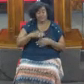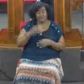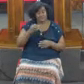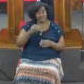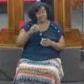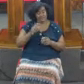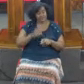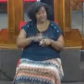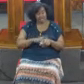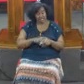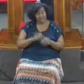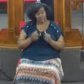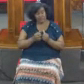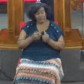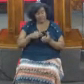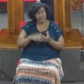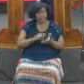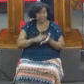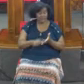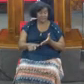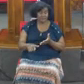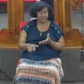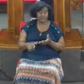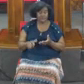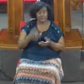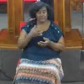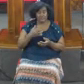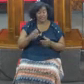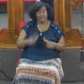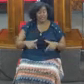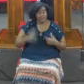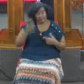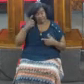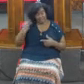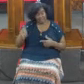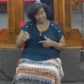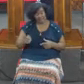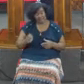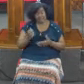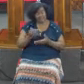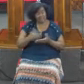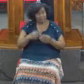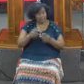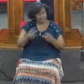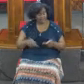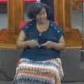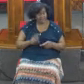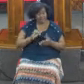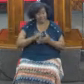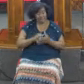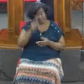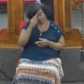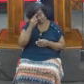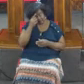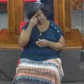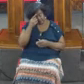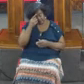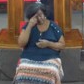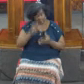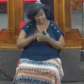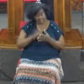with even this week, they will live forever somewhere. And that is a sobering thought. That